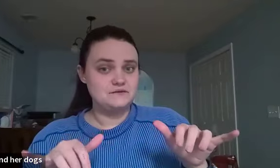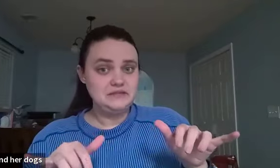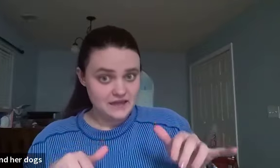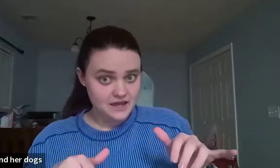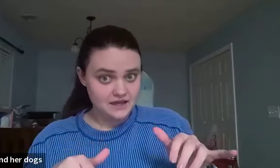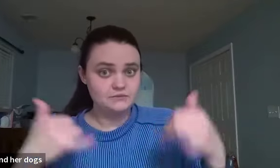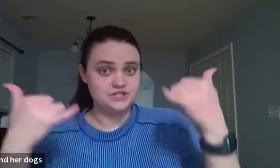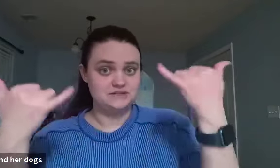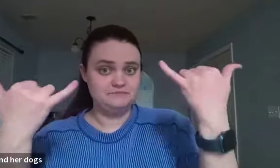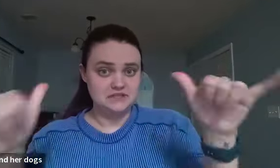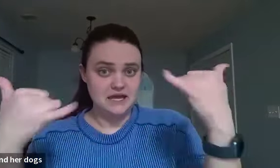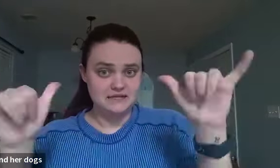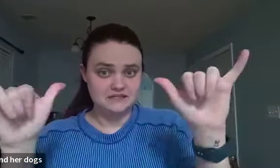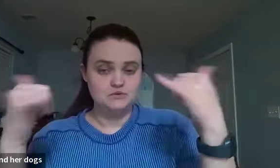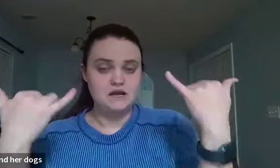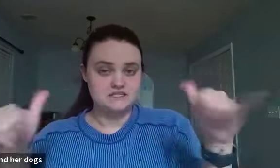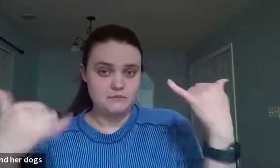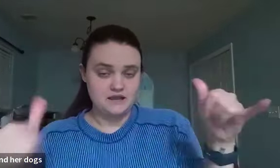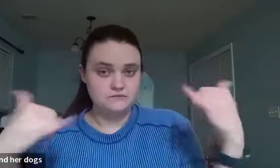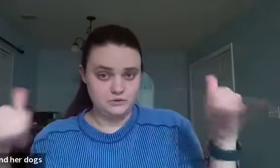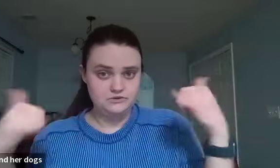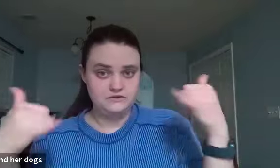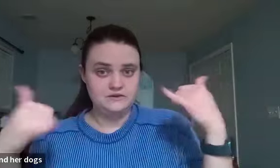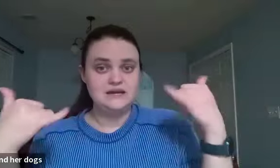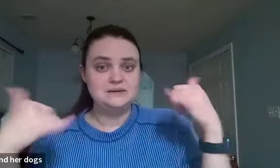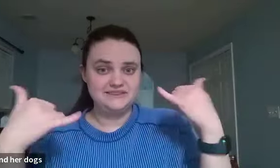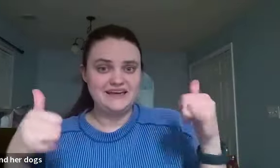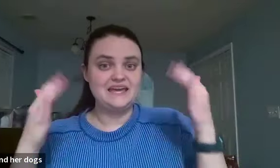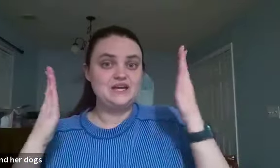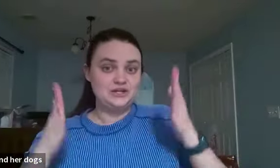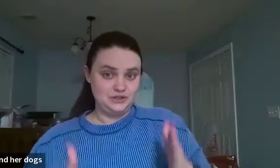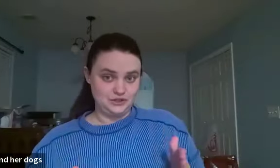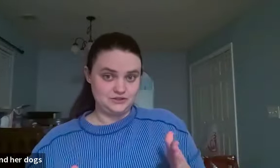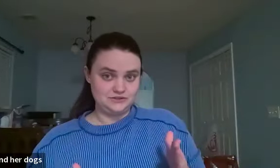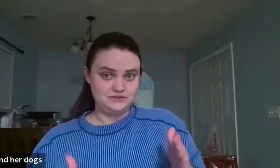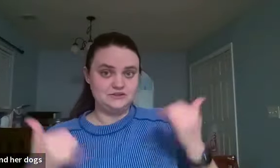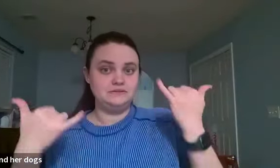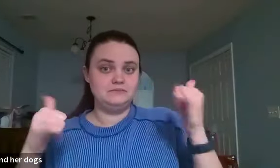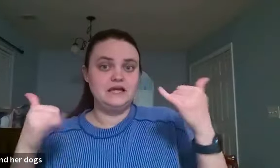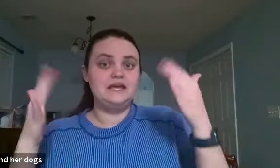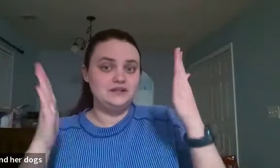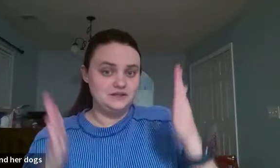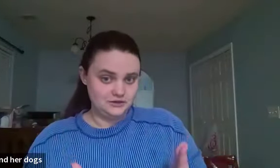for play, which is play. It's like two Y's and then go back and forth. Play your. Play